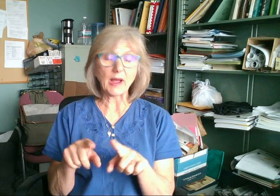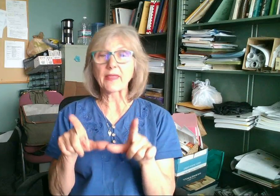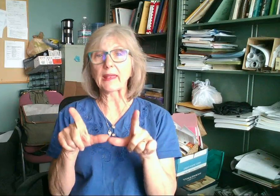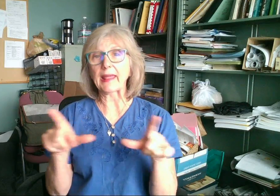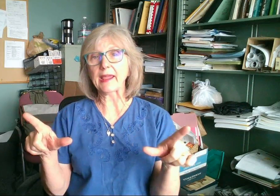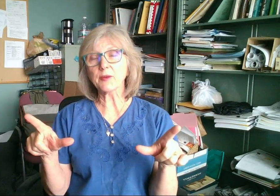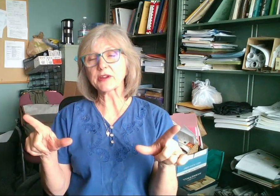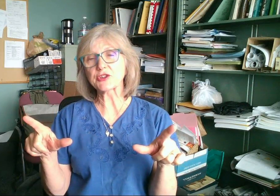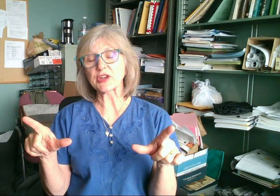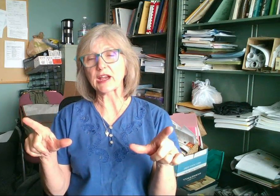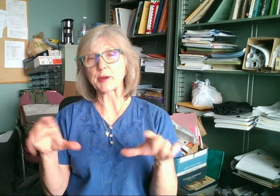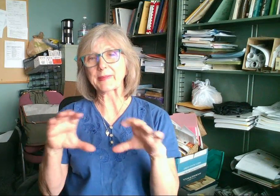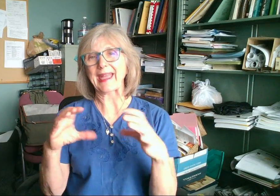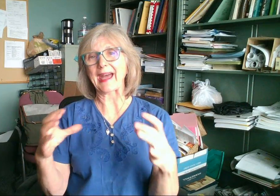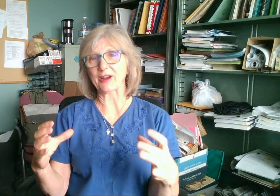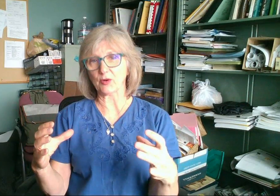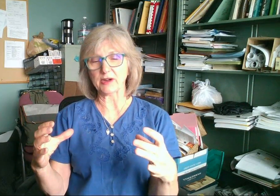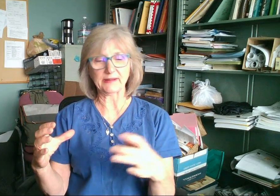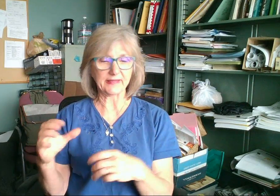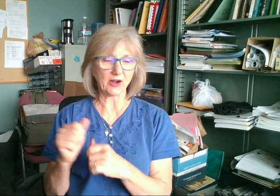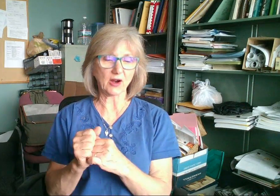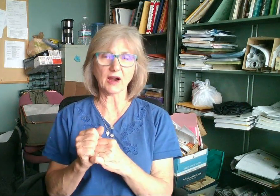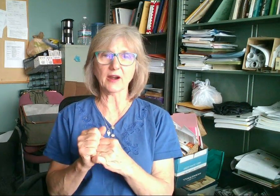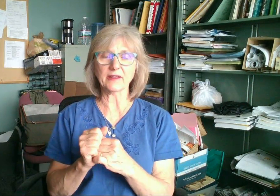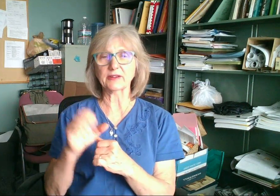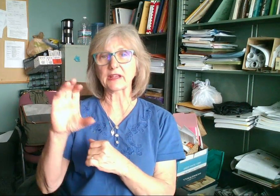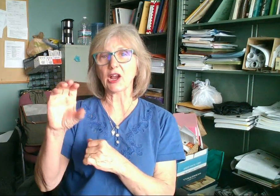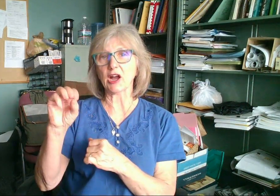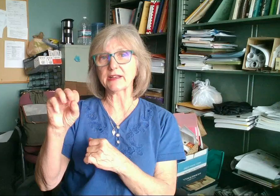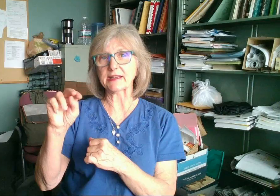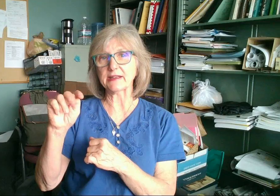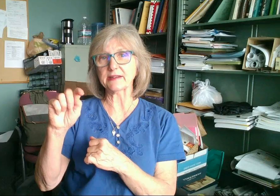Also, the language categories. There's content,